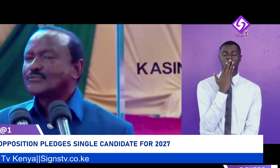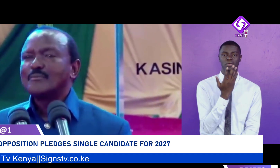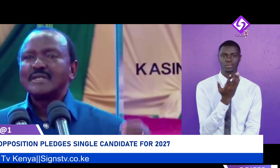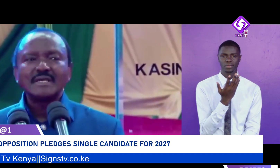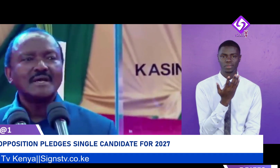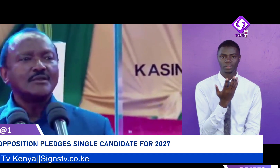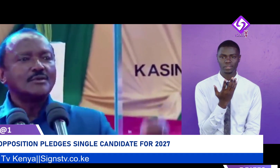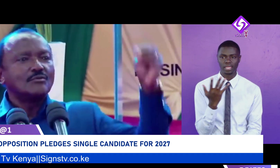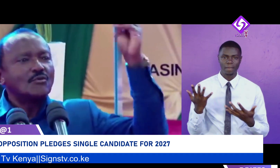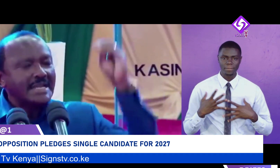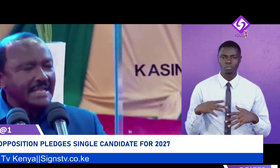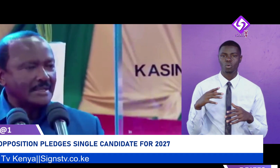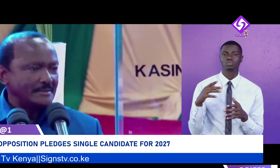watu wa Mandera walia.